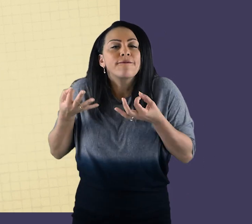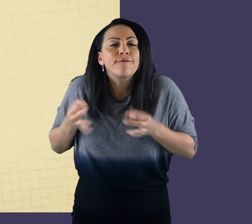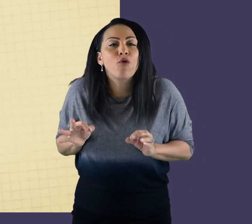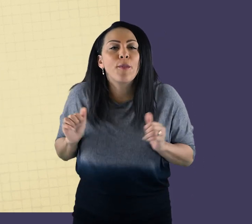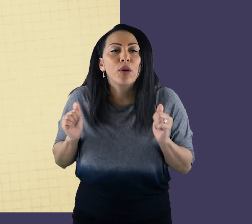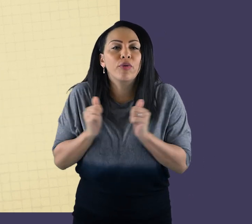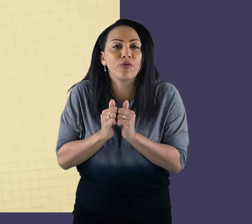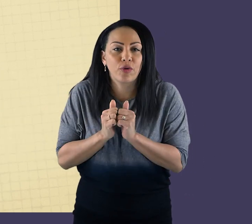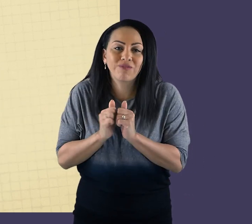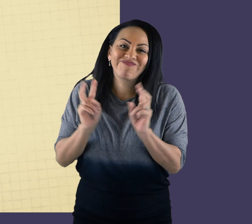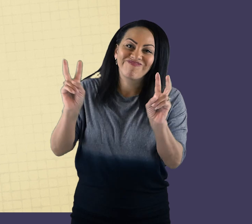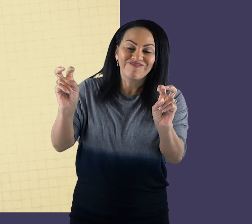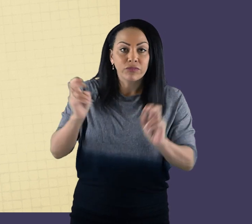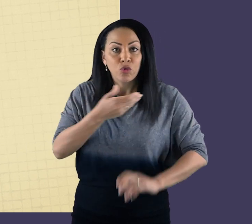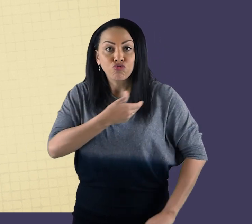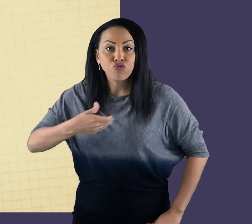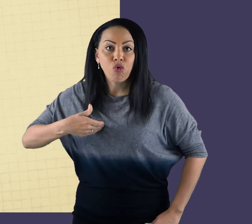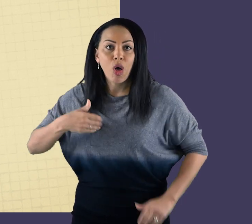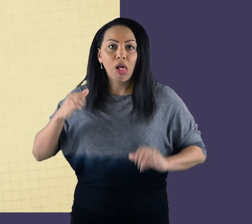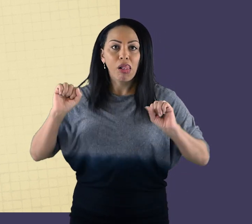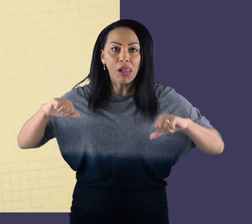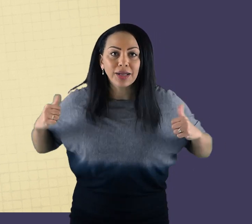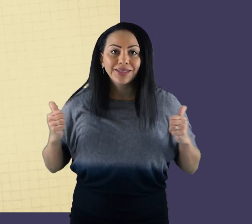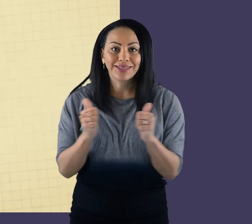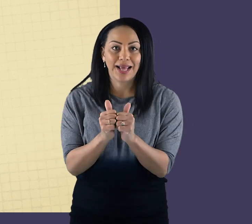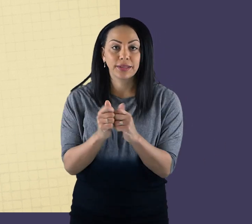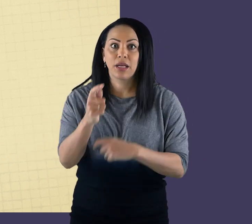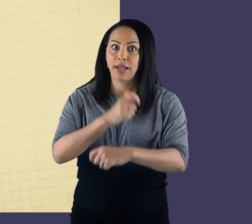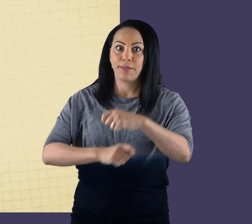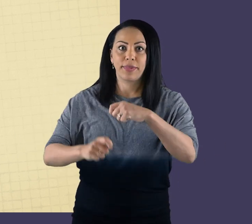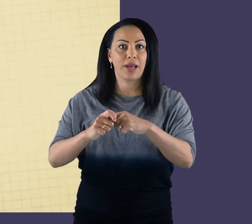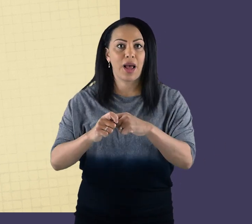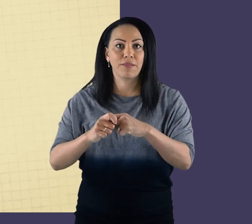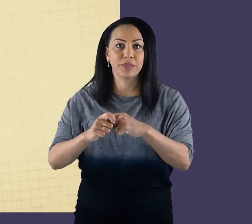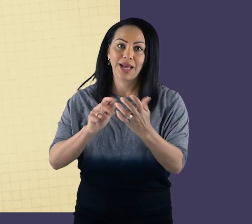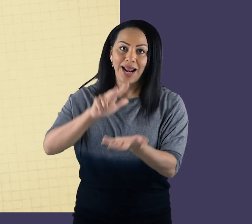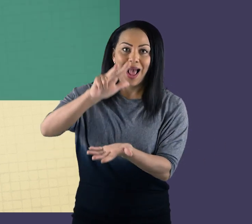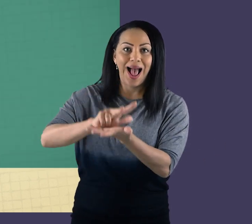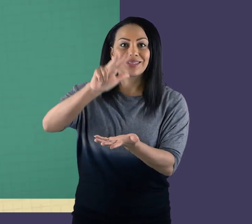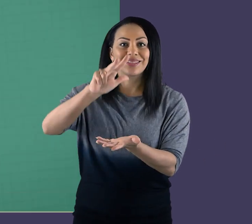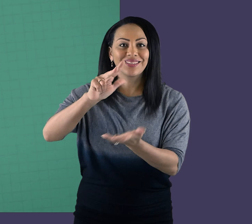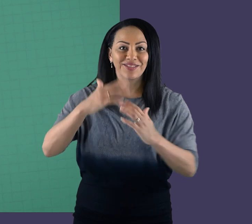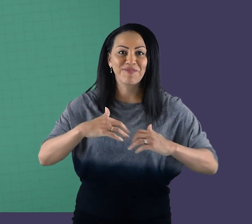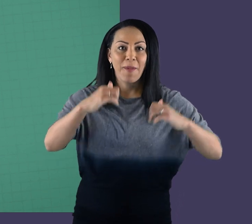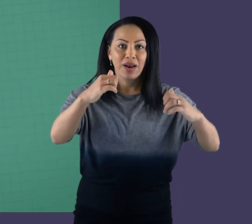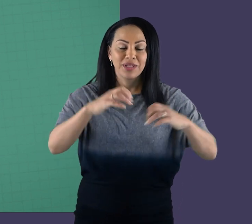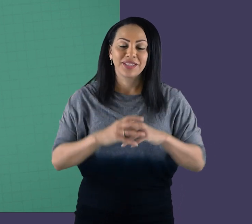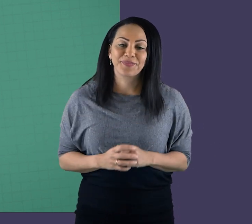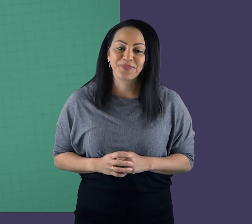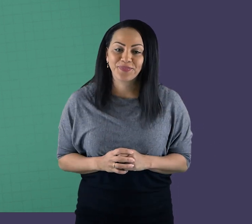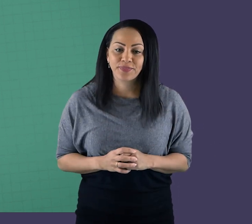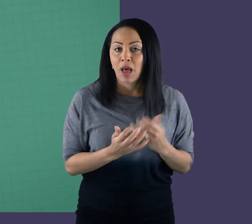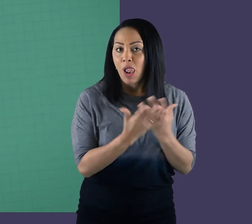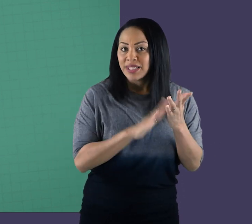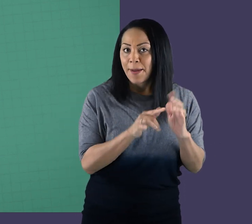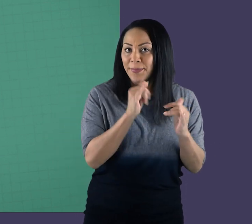formal approval or royal assent, and the bill becomes law and an Act of Parliament. Away from the chamber,